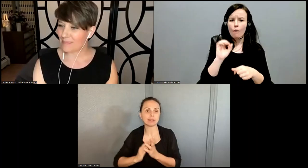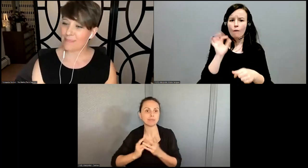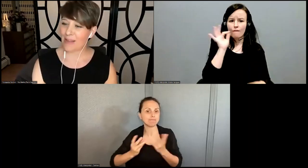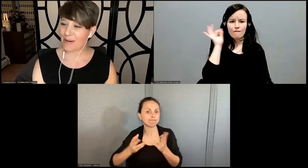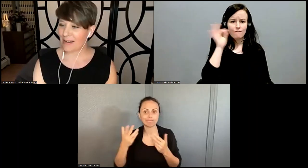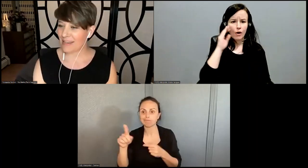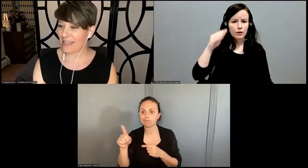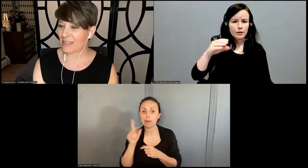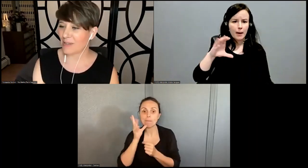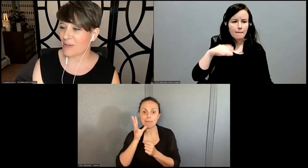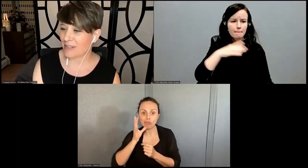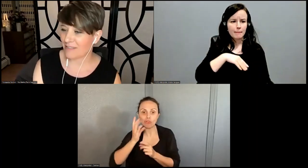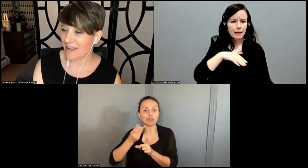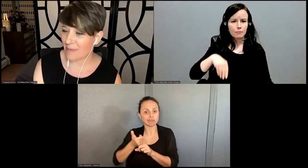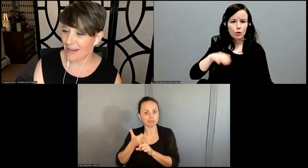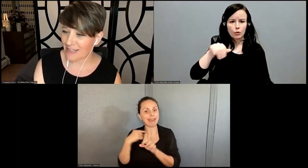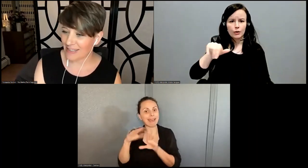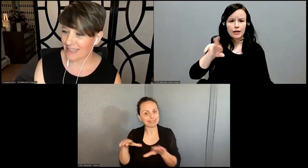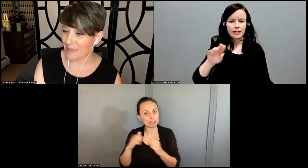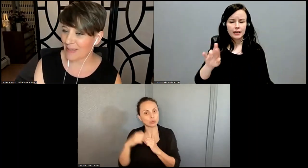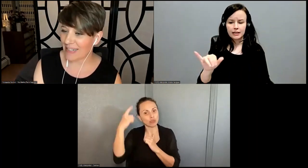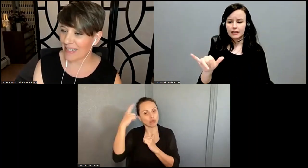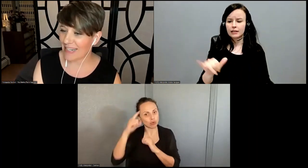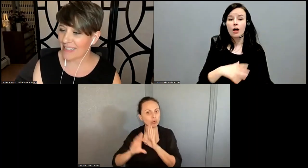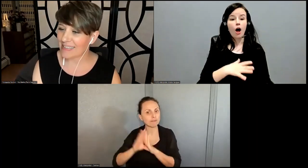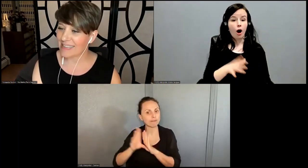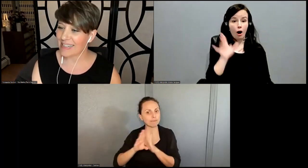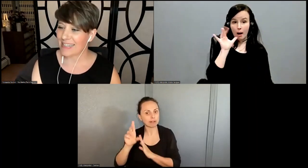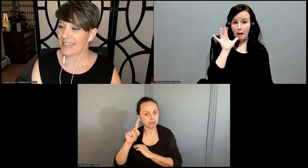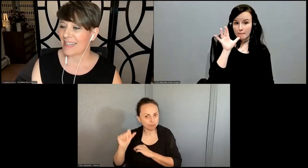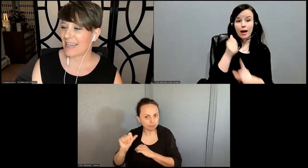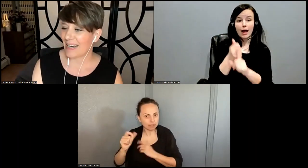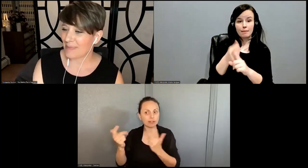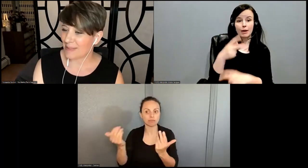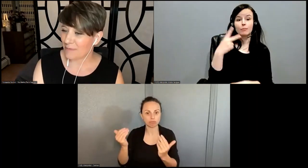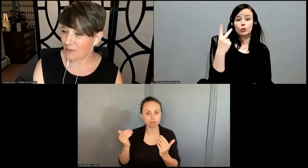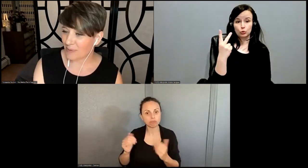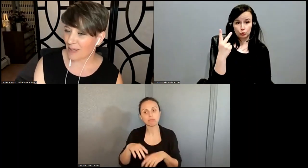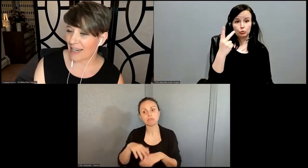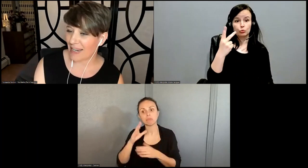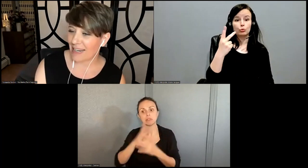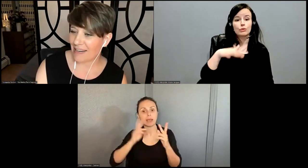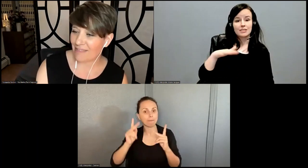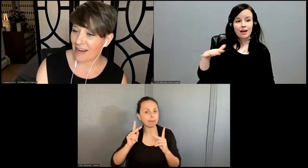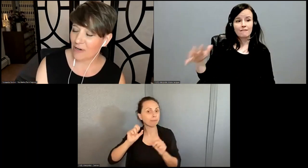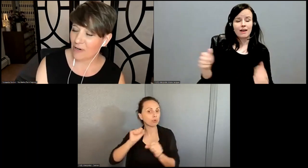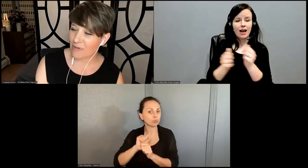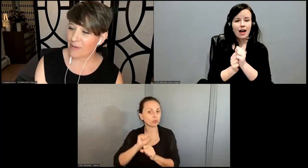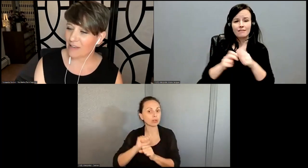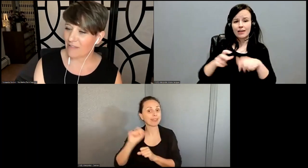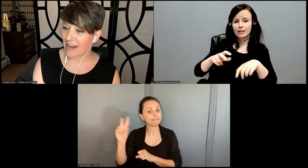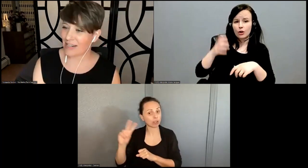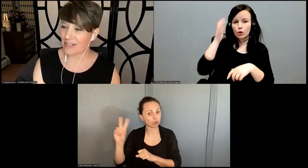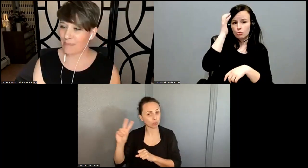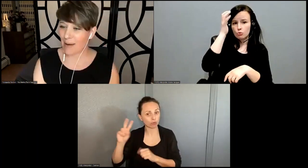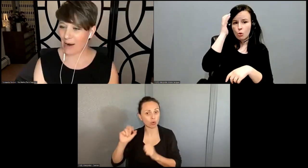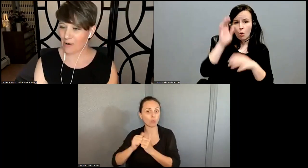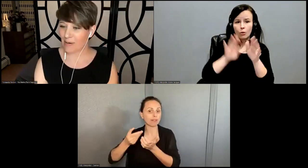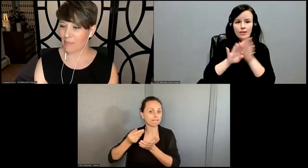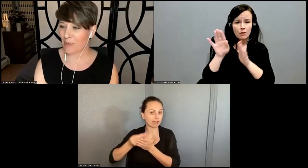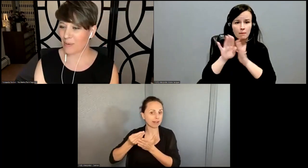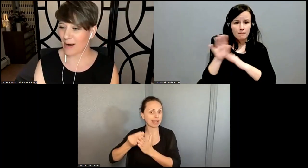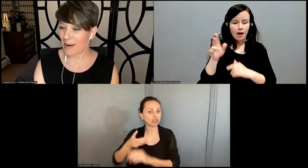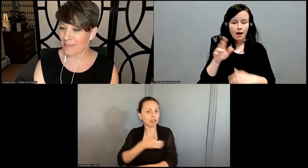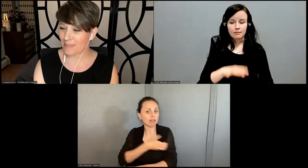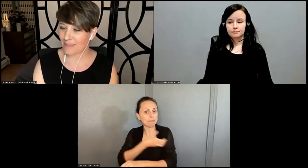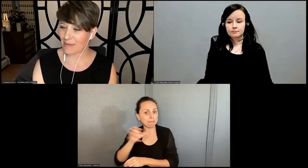a mother of kids with neurodevelopmental disabilities, some folks working in Vancouver with a financial